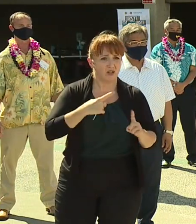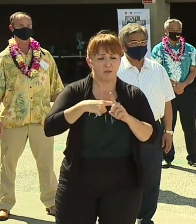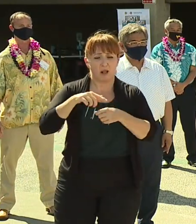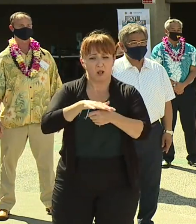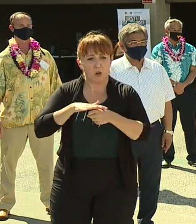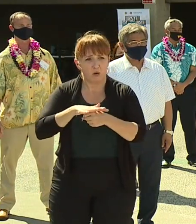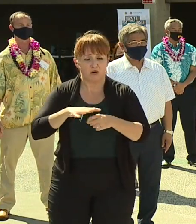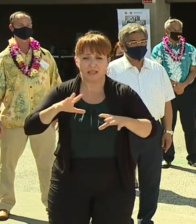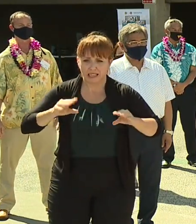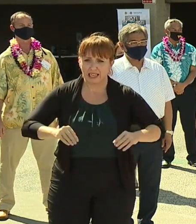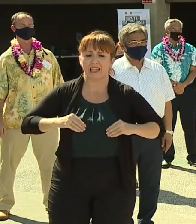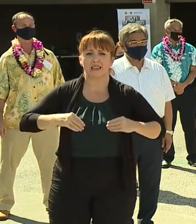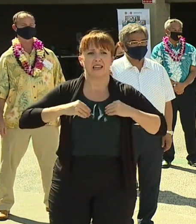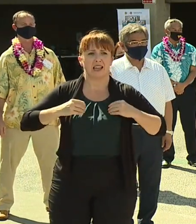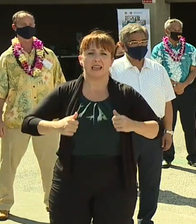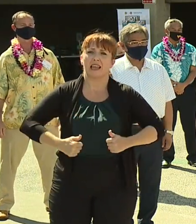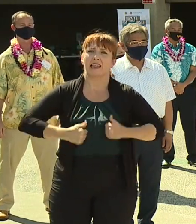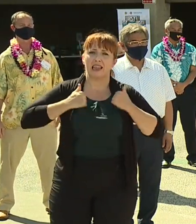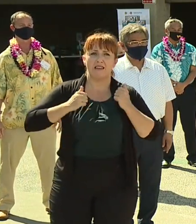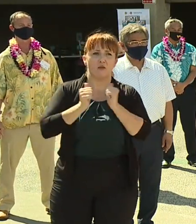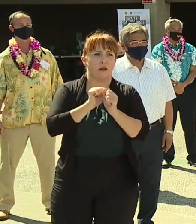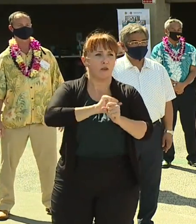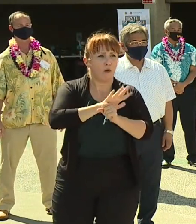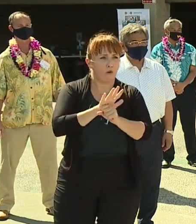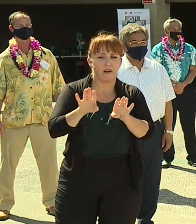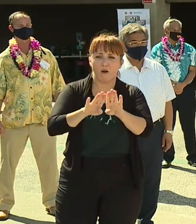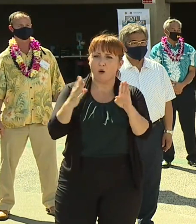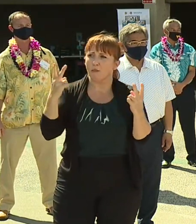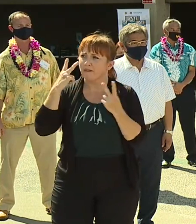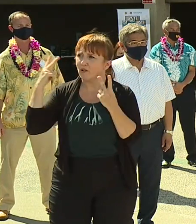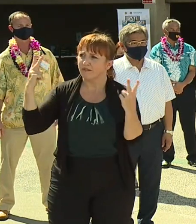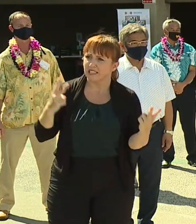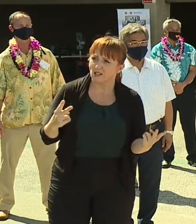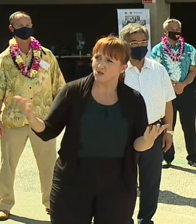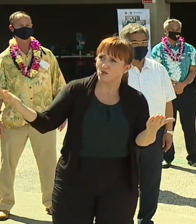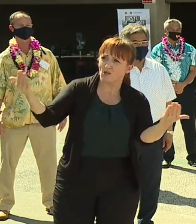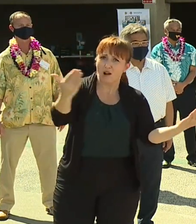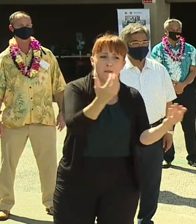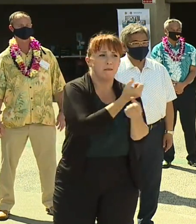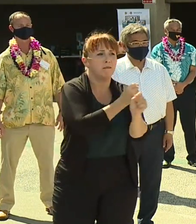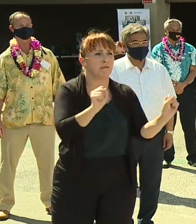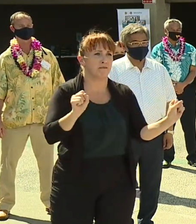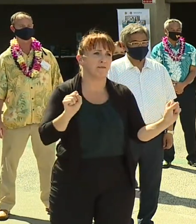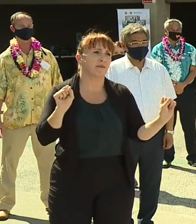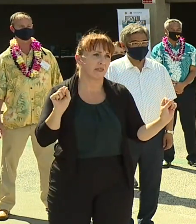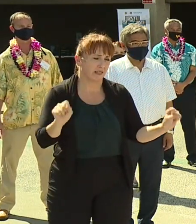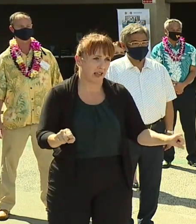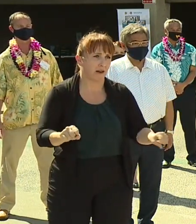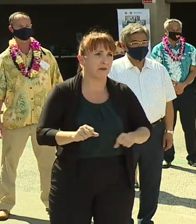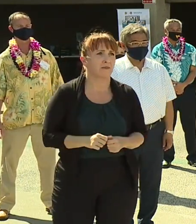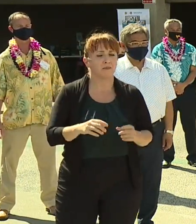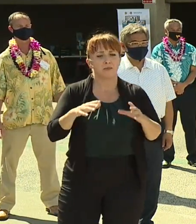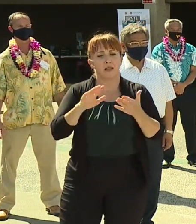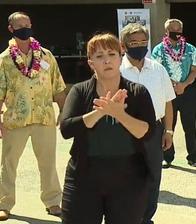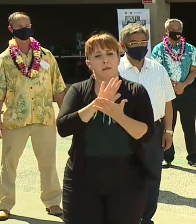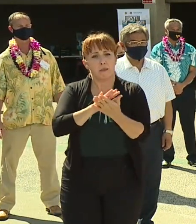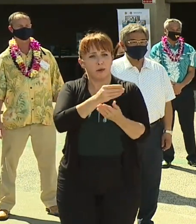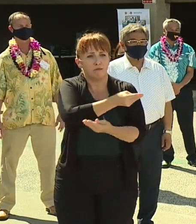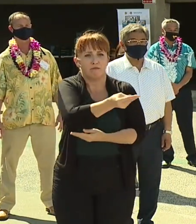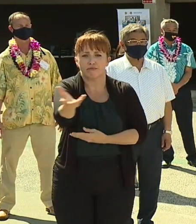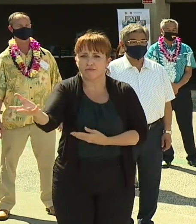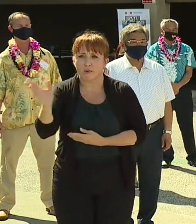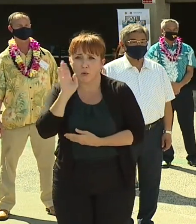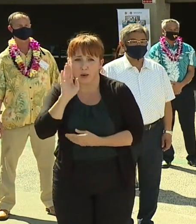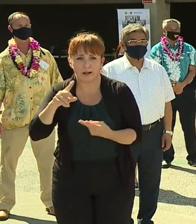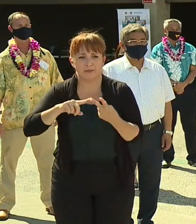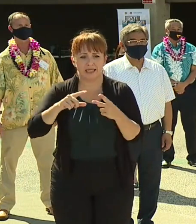with COVID-19 and open up to visitors and be safe for everyone. So these will be handed out. And then we have a pocket size